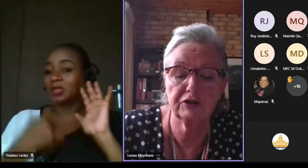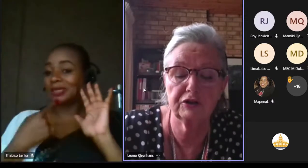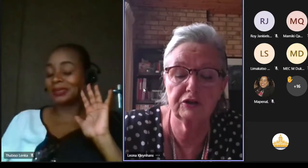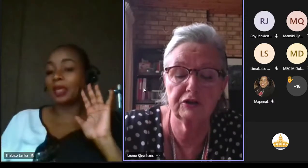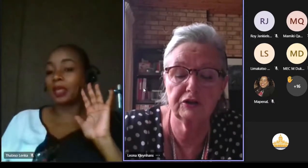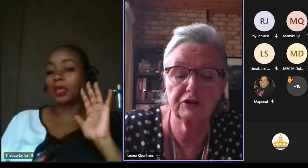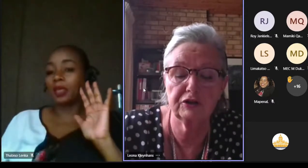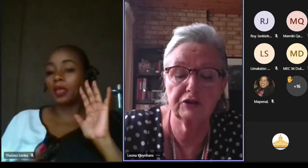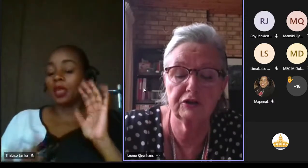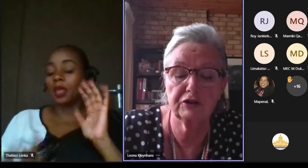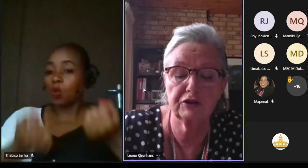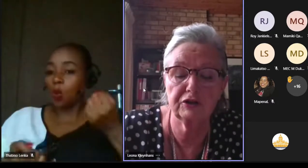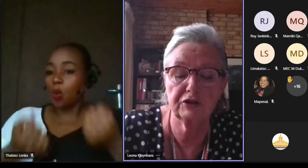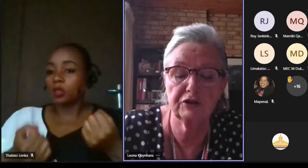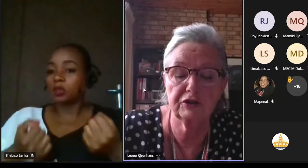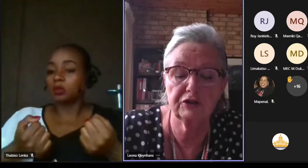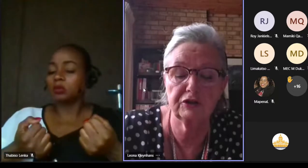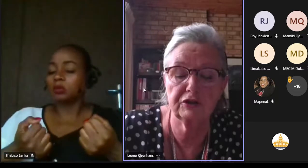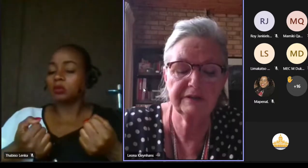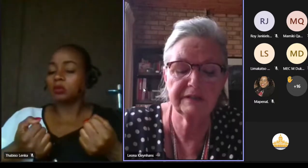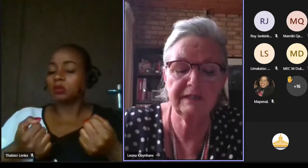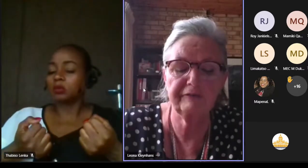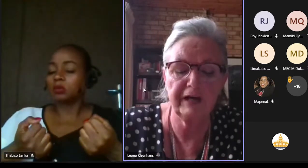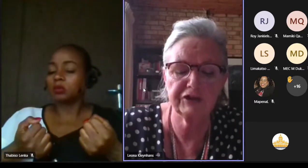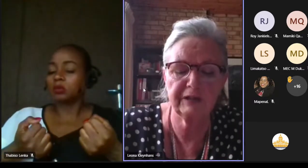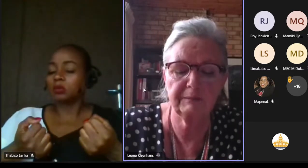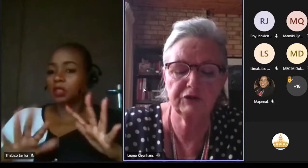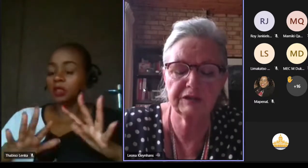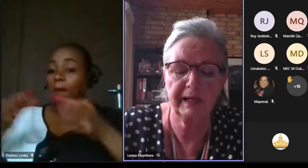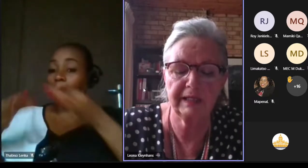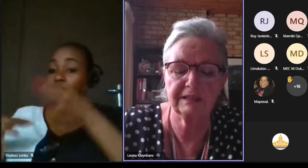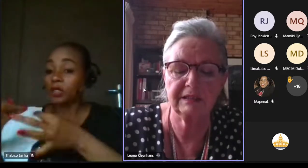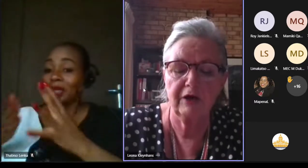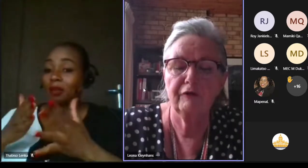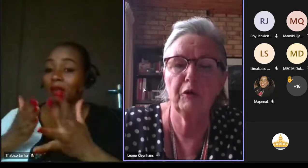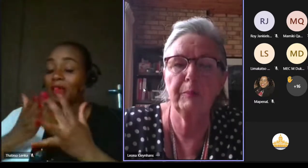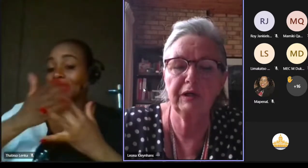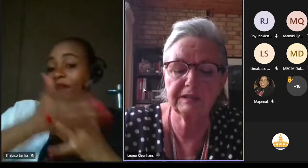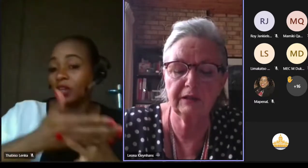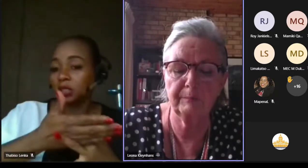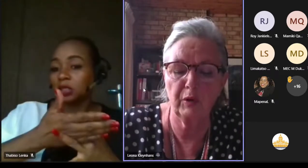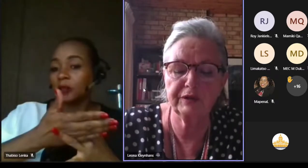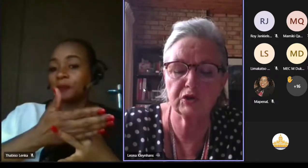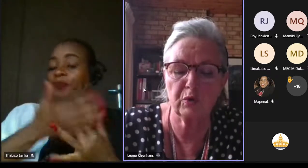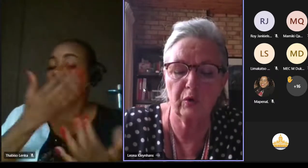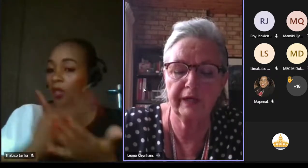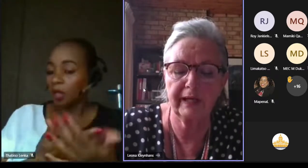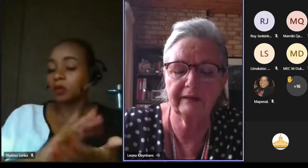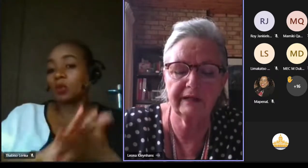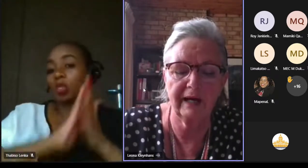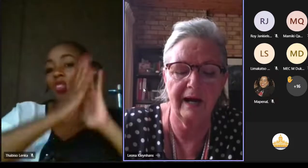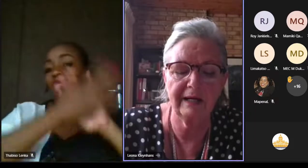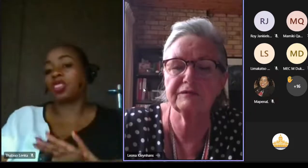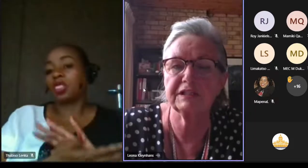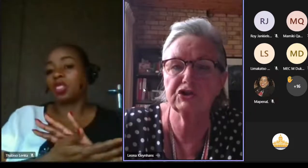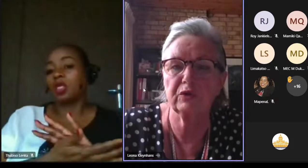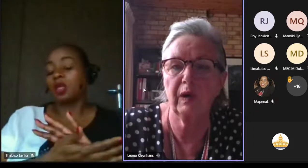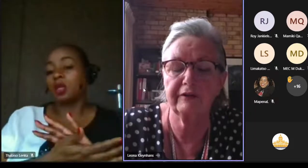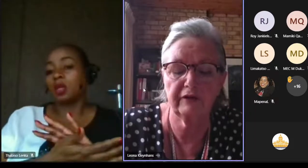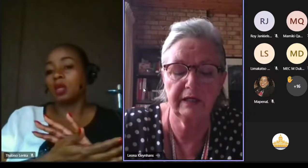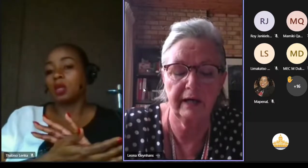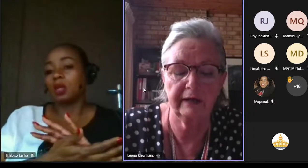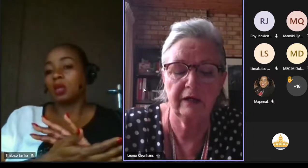Constitutional Court has ruled that this interference in a functioning municipality for political point scoring under the guise